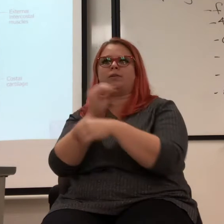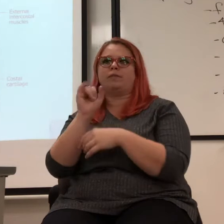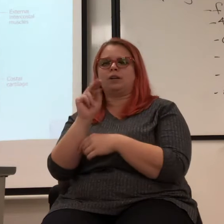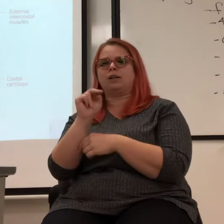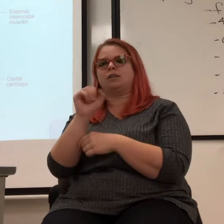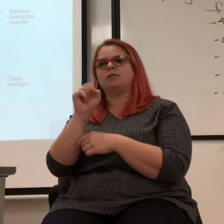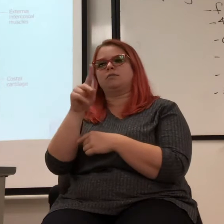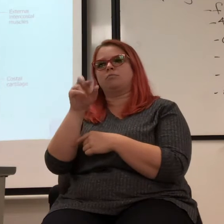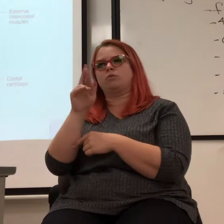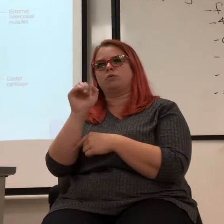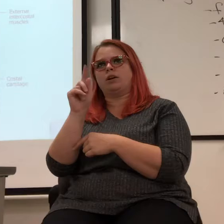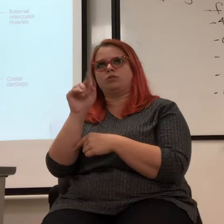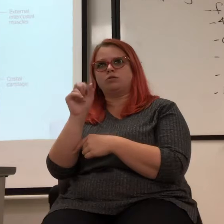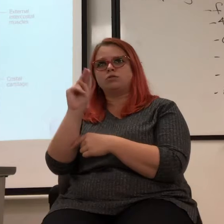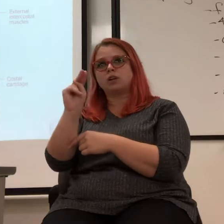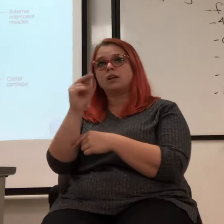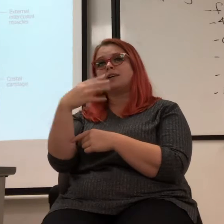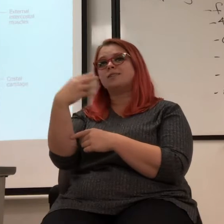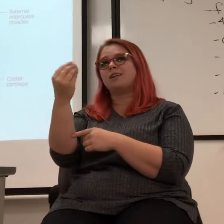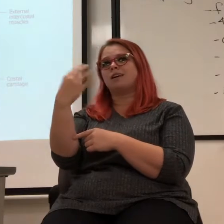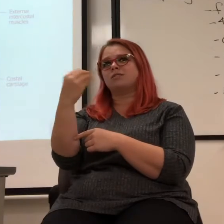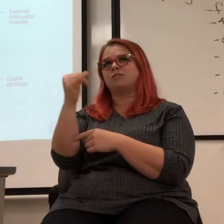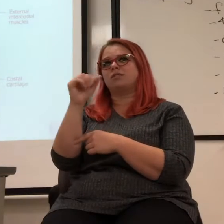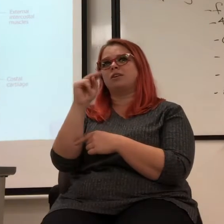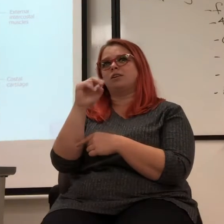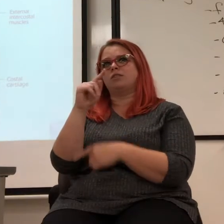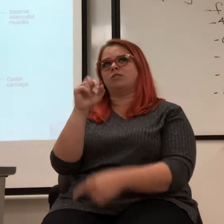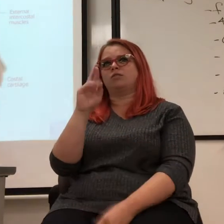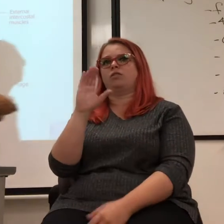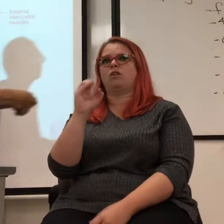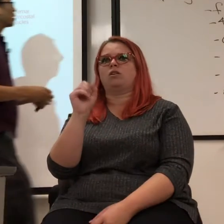the external intercostals. Write that down.